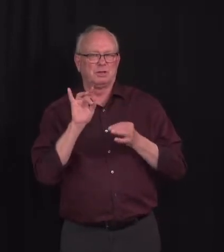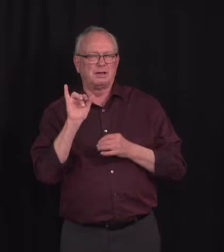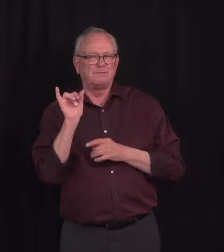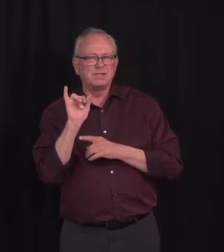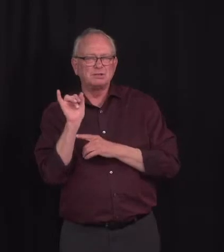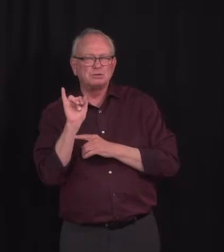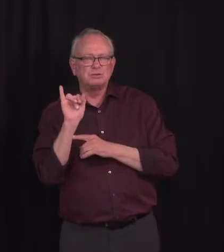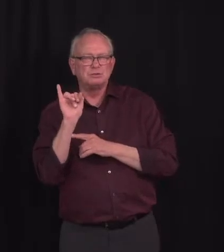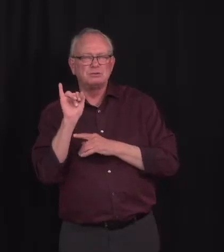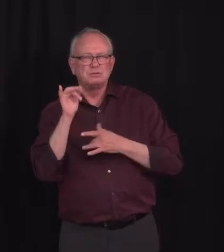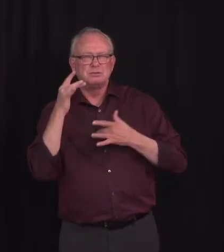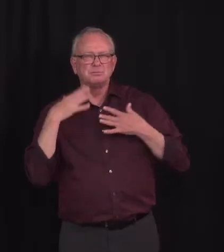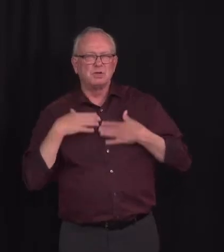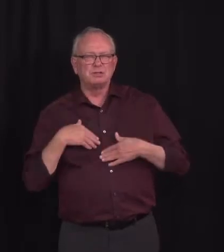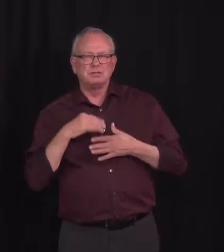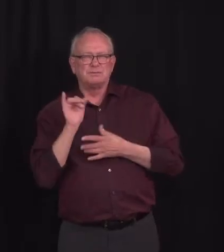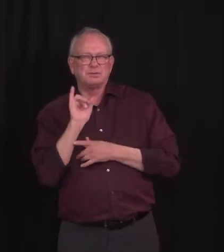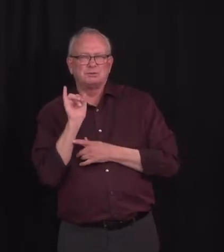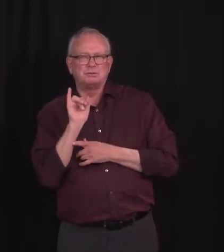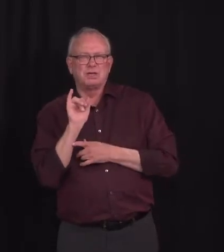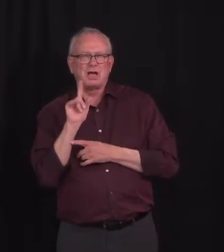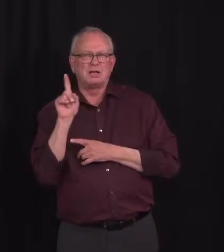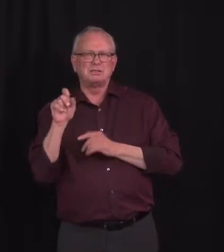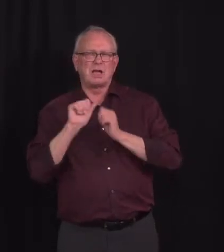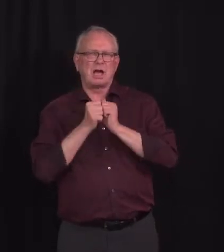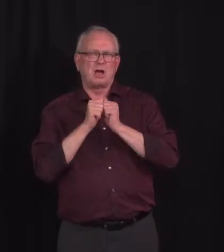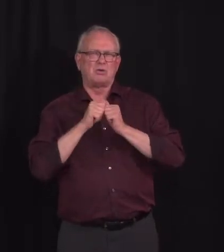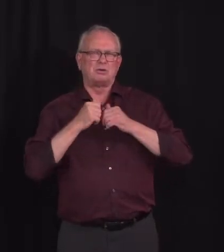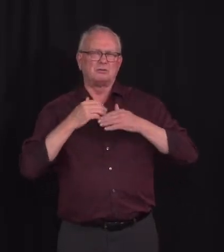what is the broad immunity coverage and is it safe to reopen?